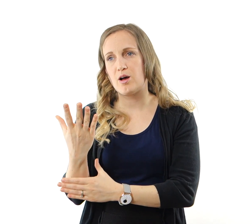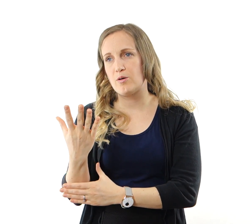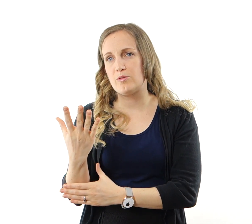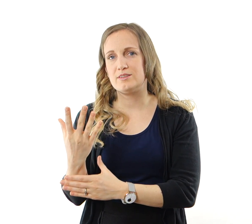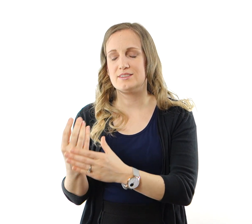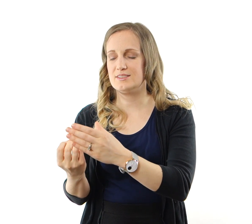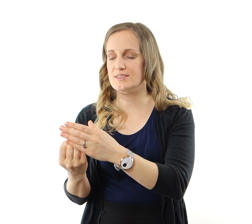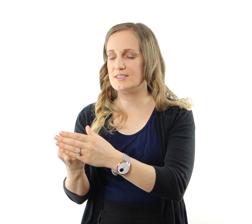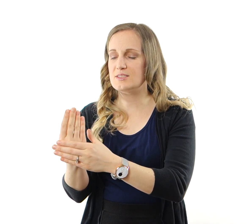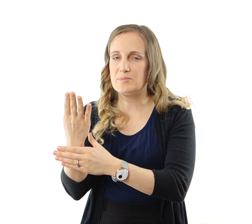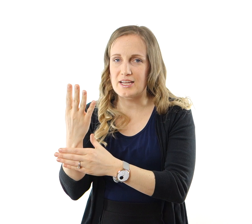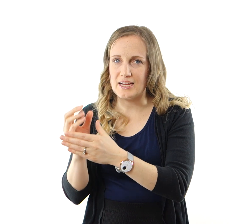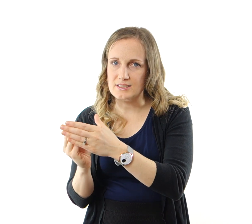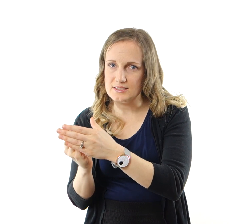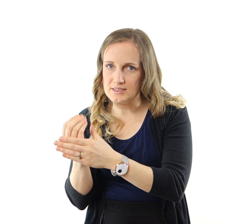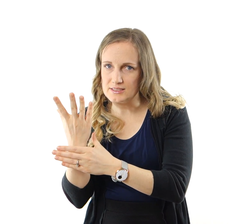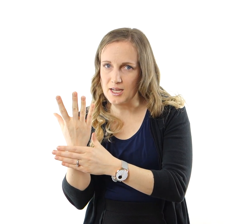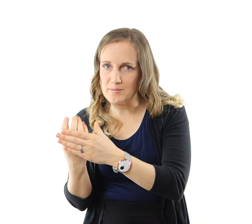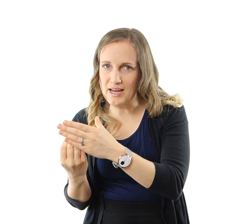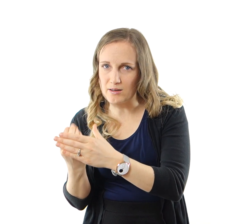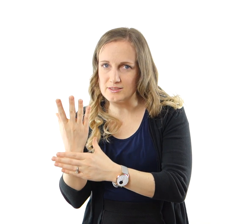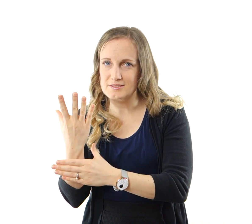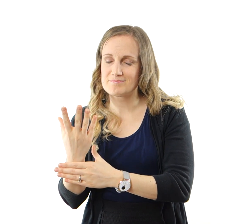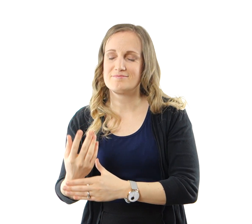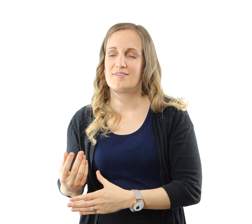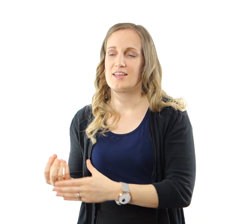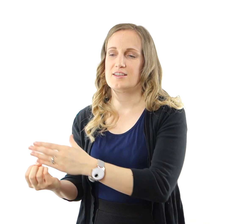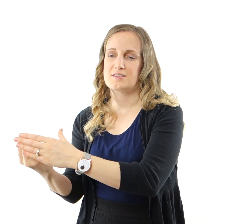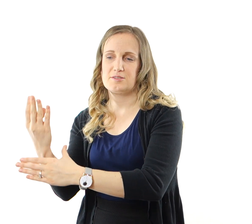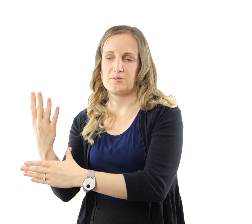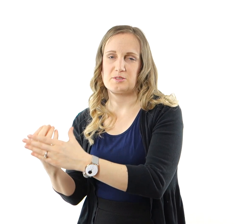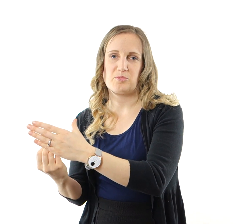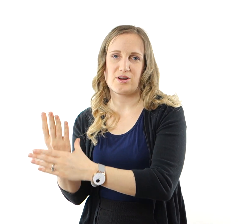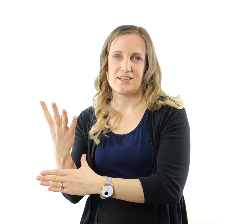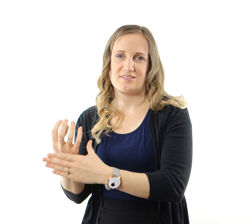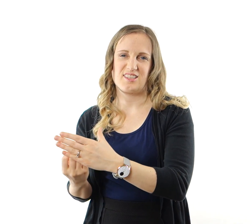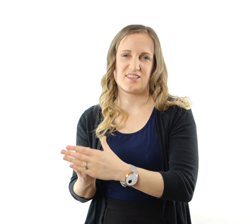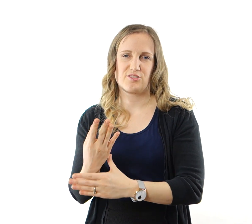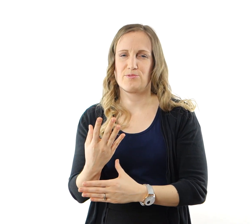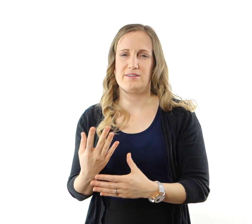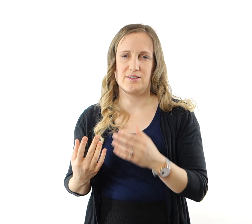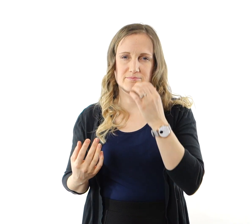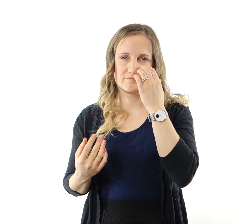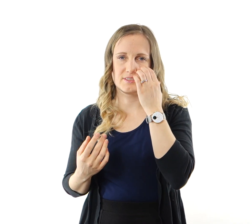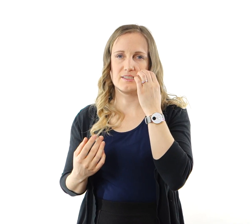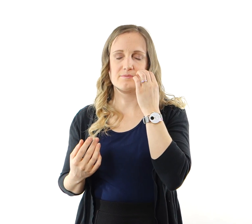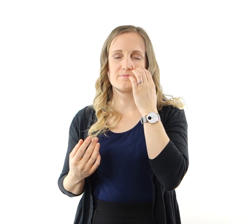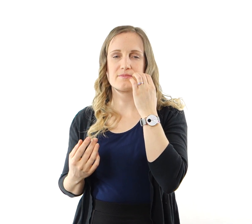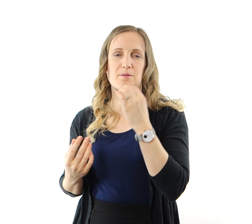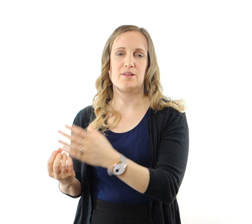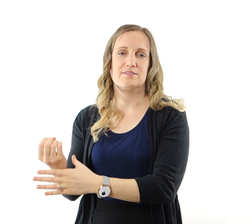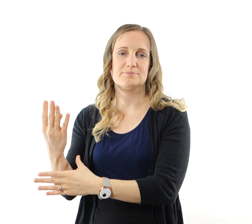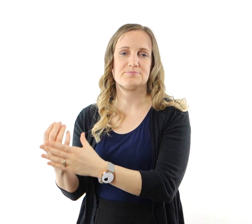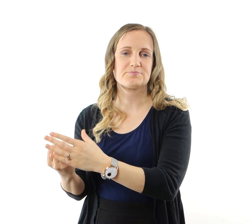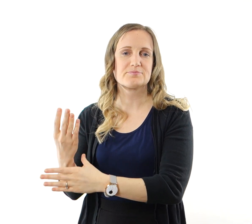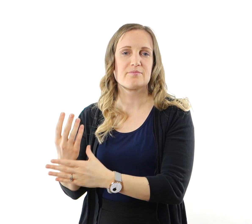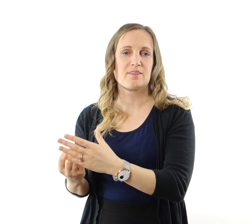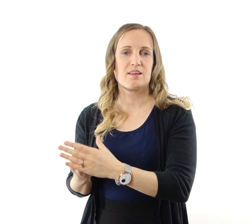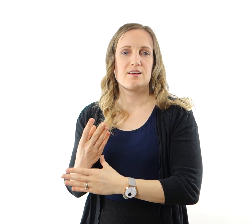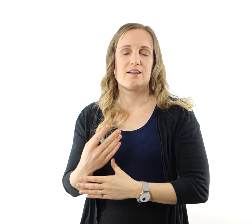grow. This is a plant. It's coming out. So spring is like 3 of them, a couple of them, a few